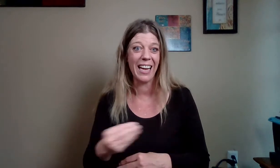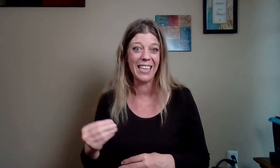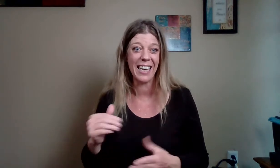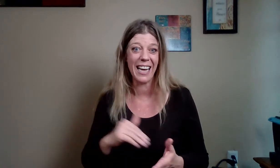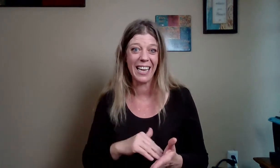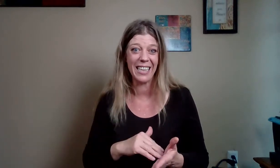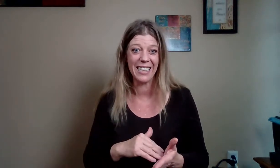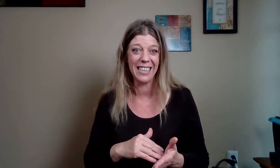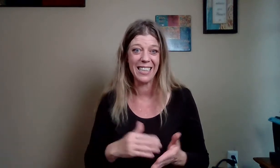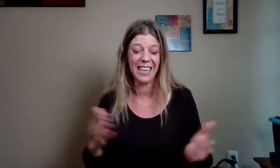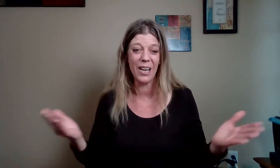And again.